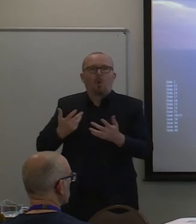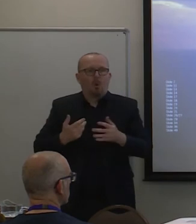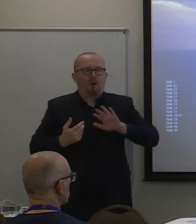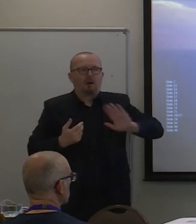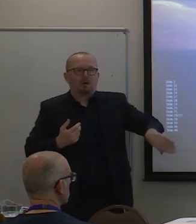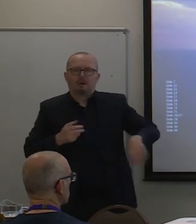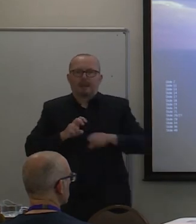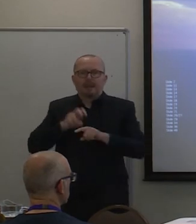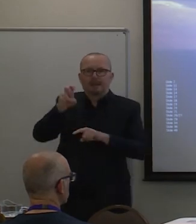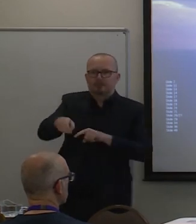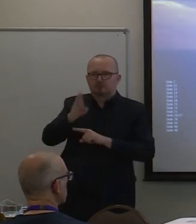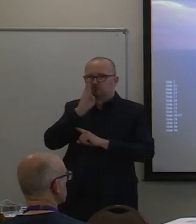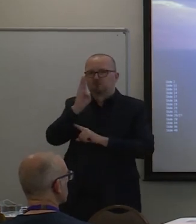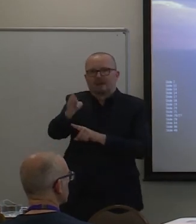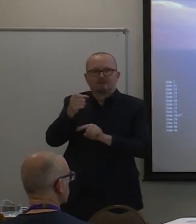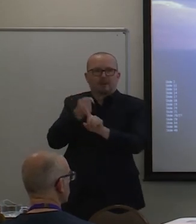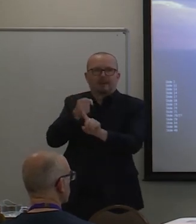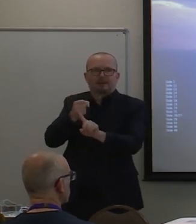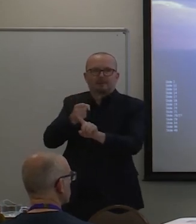genuinely feel now that that's up for debate.